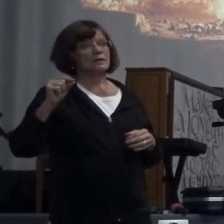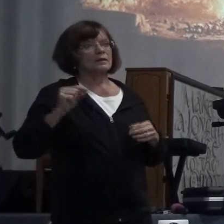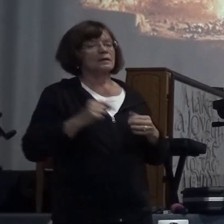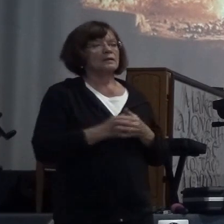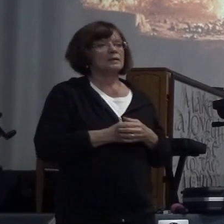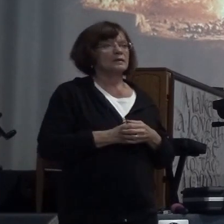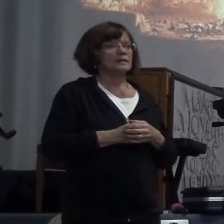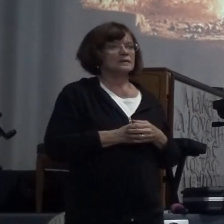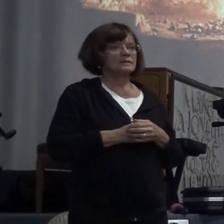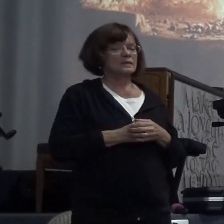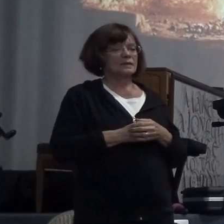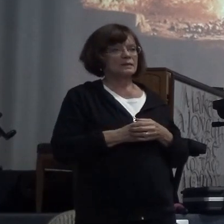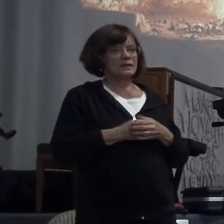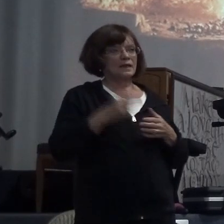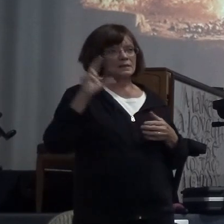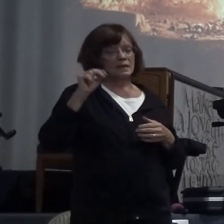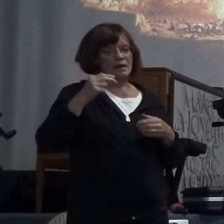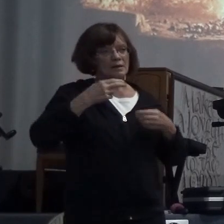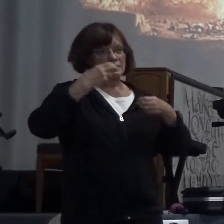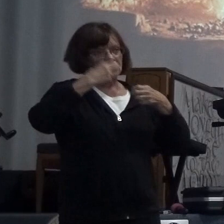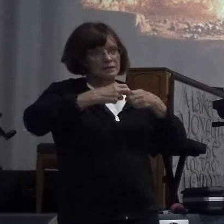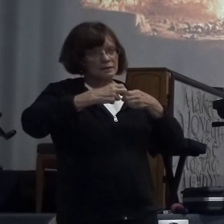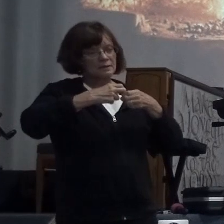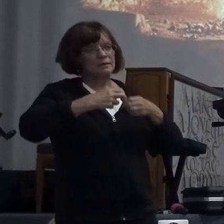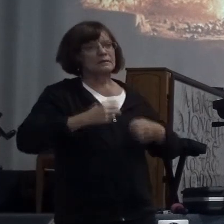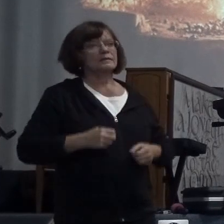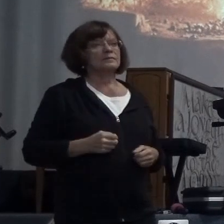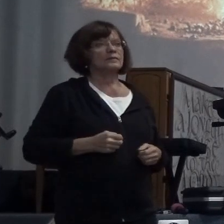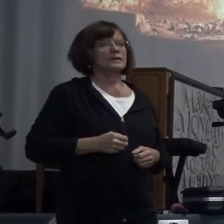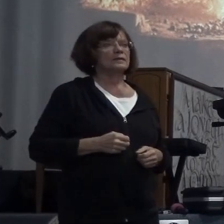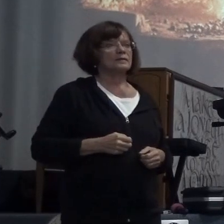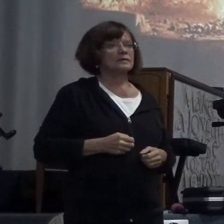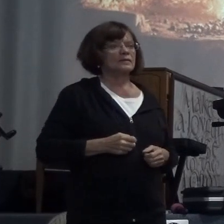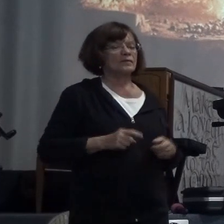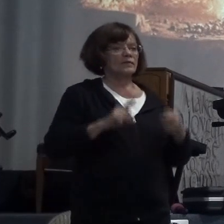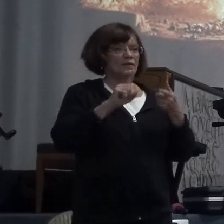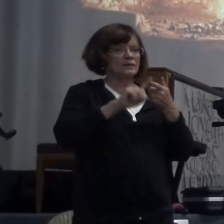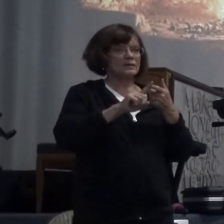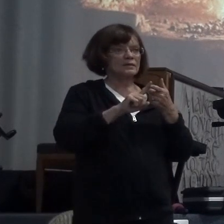He puts it back in the fire, heats it up again, and then he quenches it.